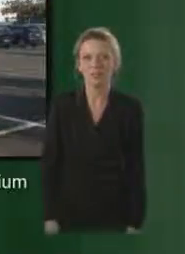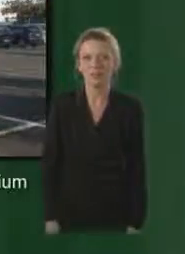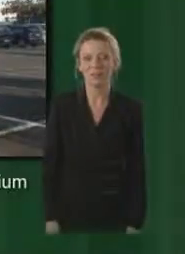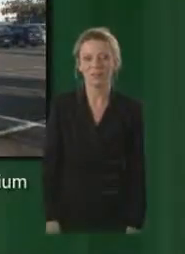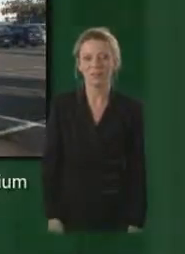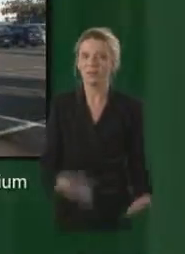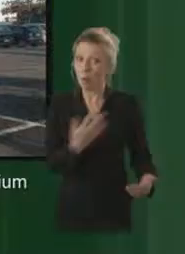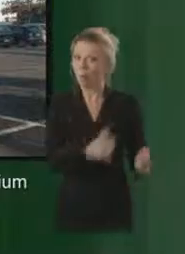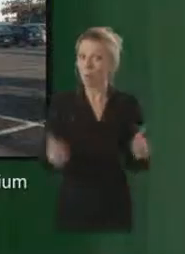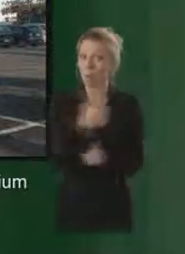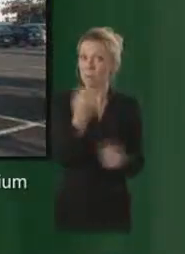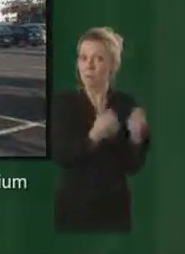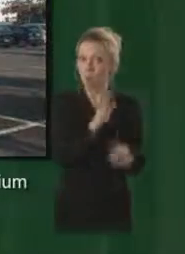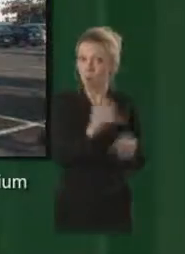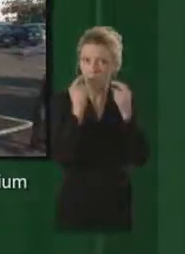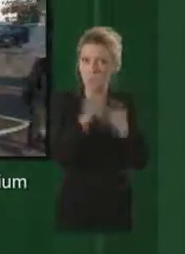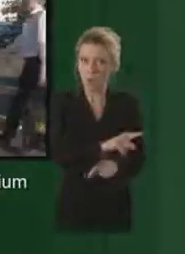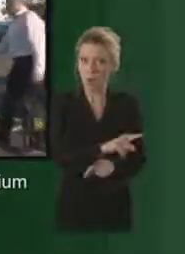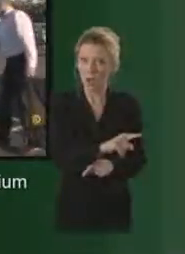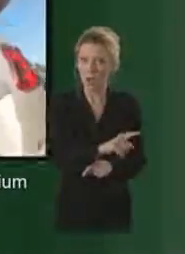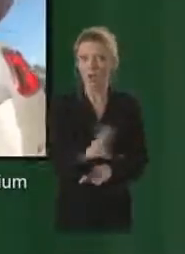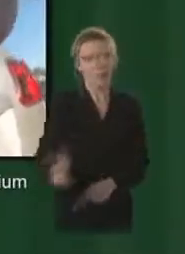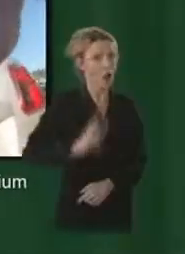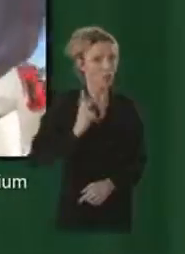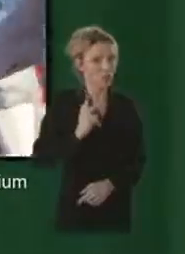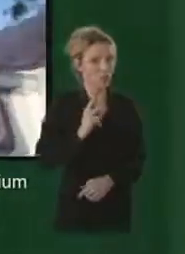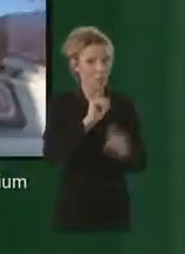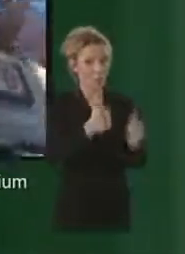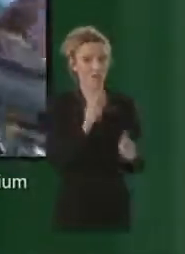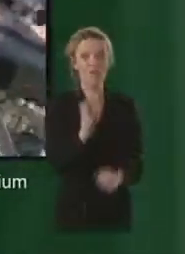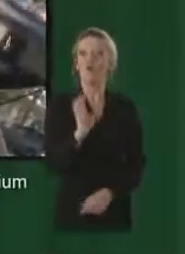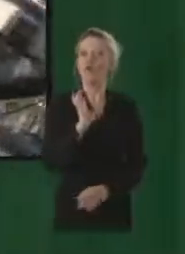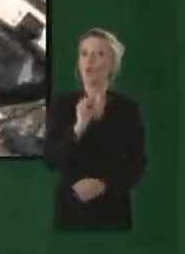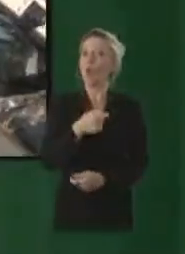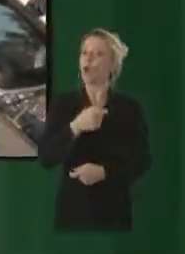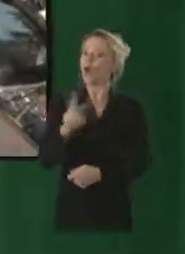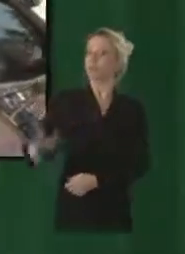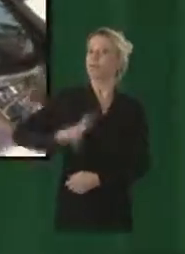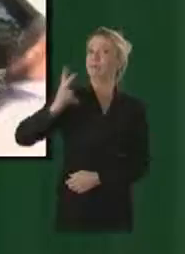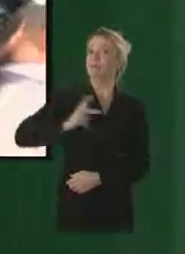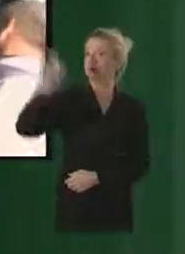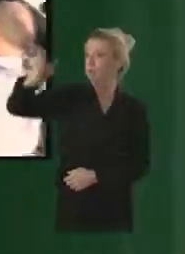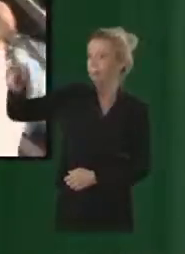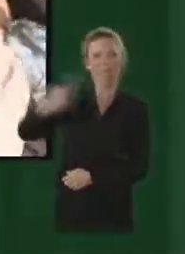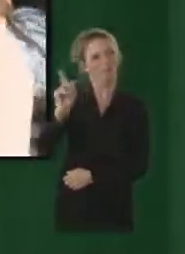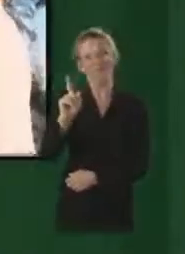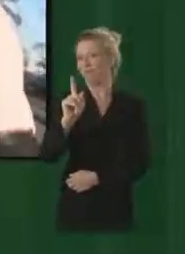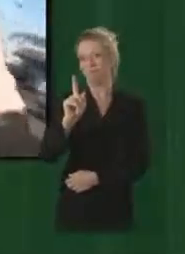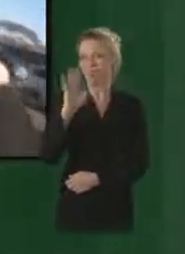Although Toyota's flagship, the Avensis is no exclusive model meant only for our society's elite. It's more of an upscale